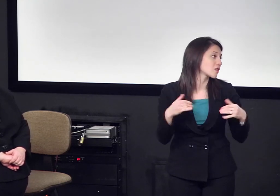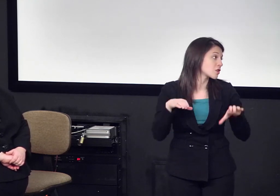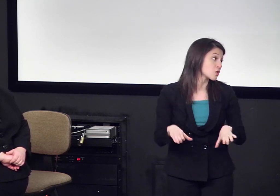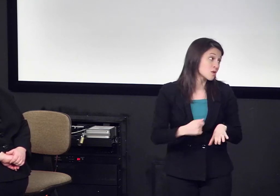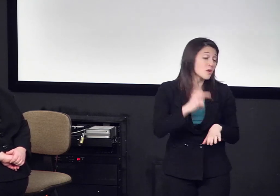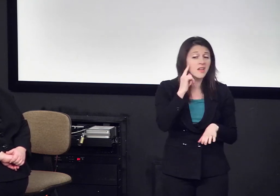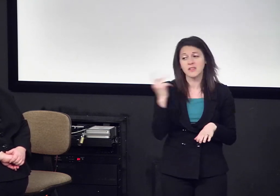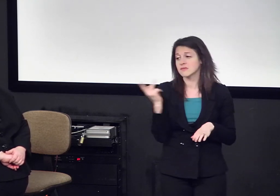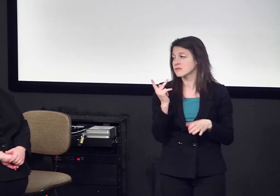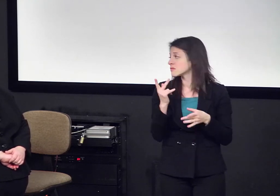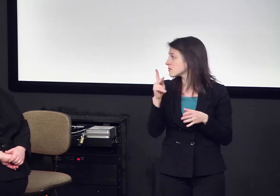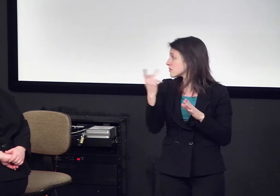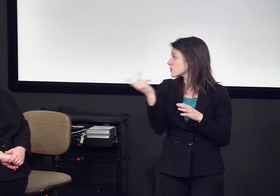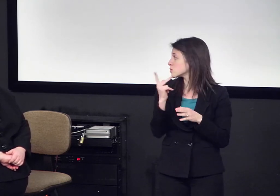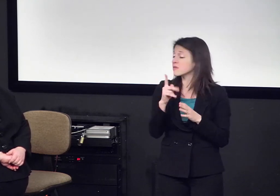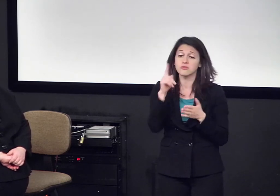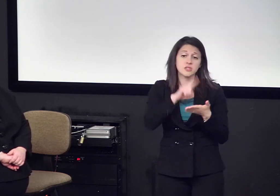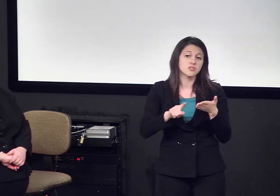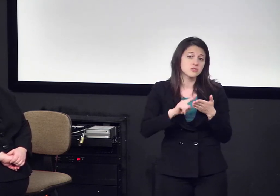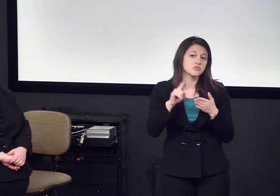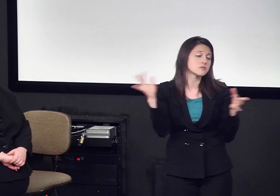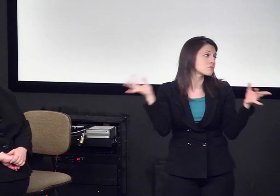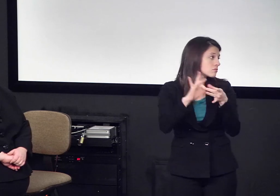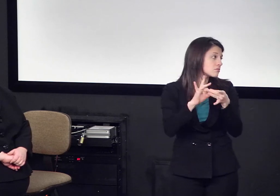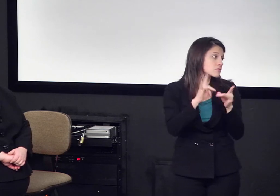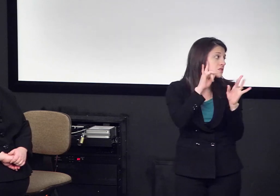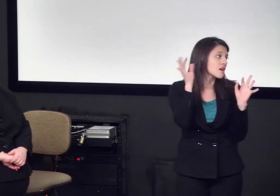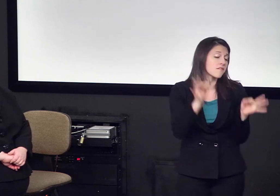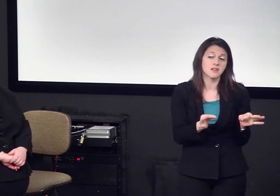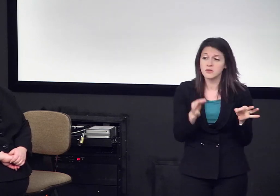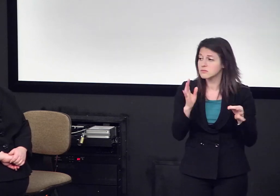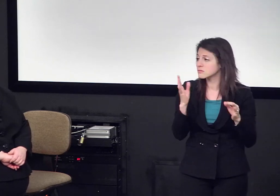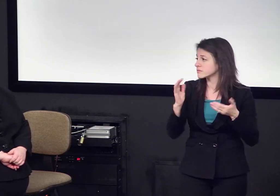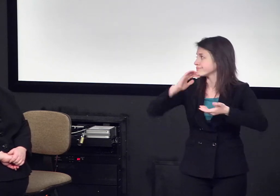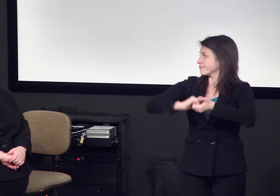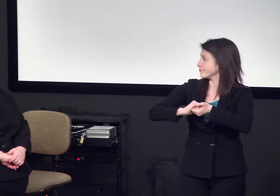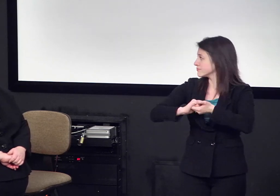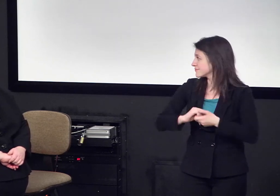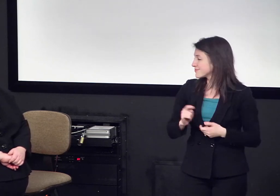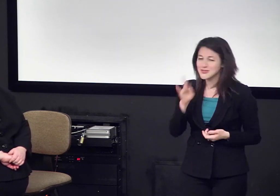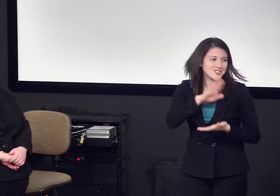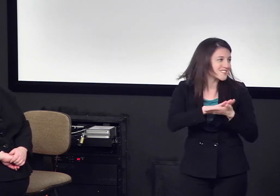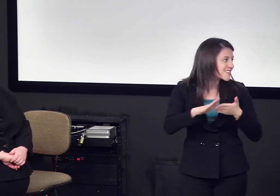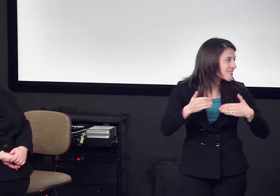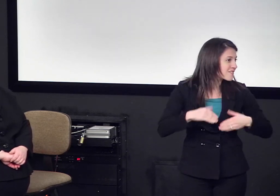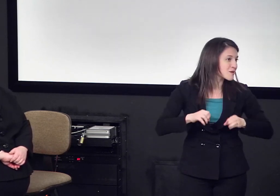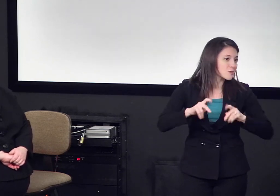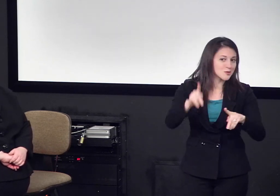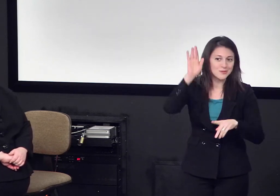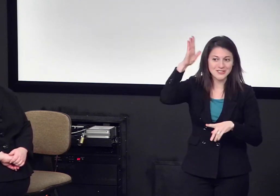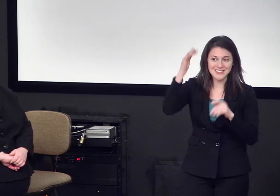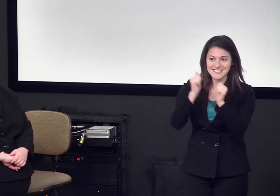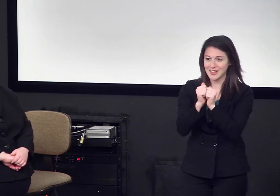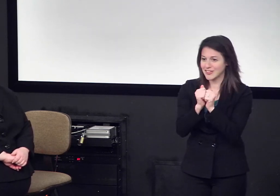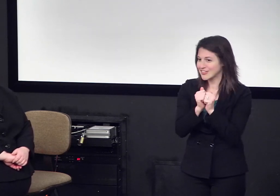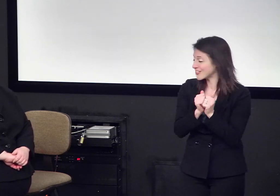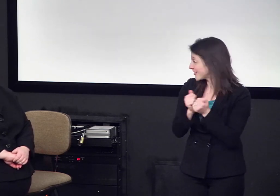to influence and educate students who are within the field about what it is that we actually do. So I think it's nice that we had